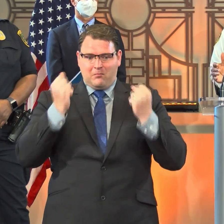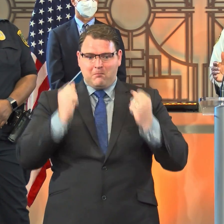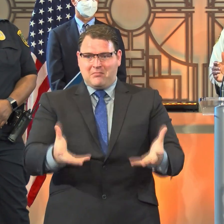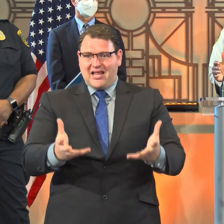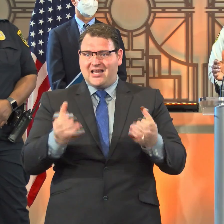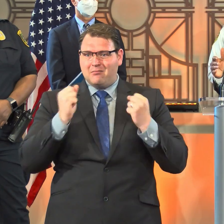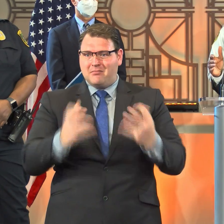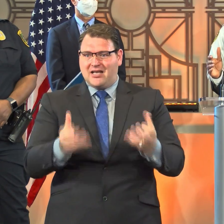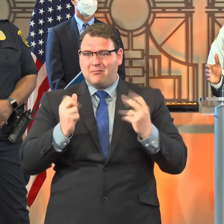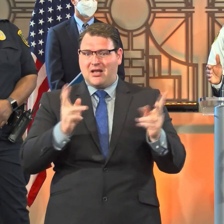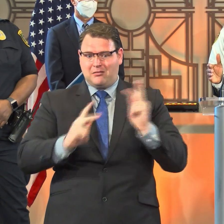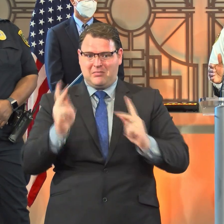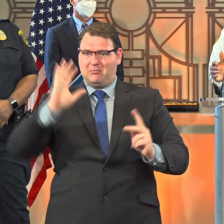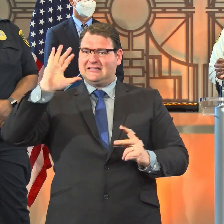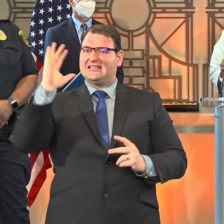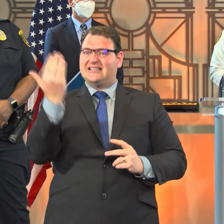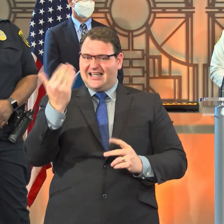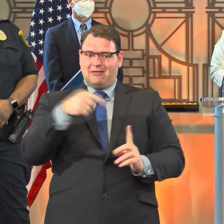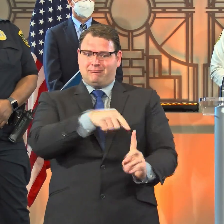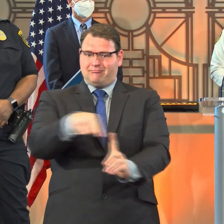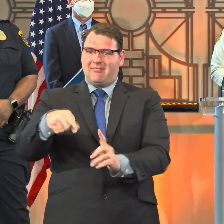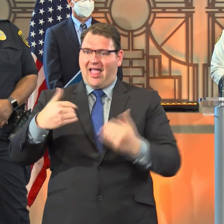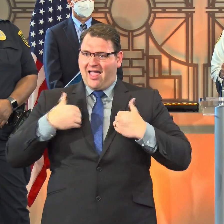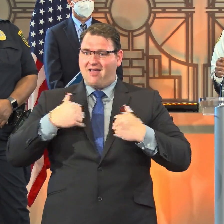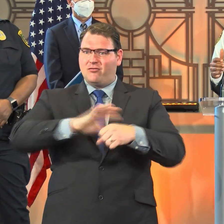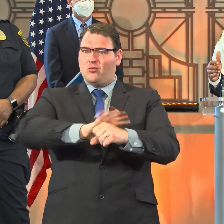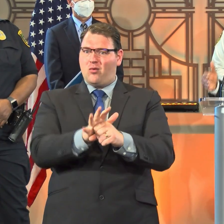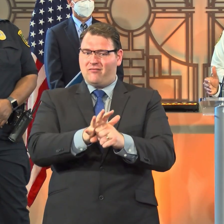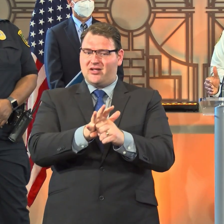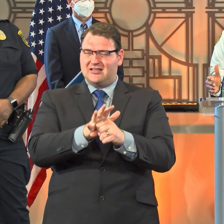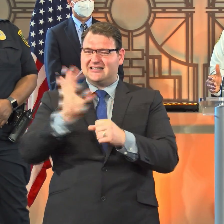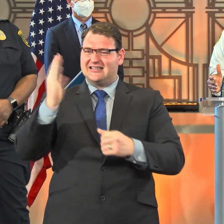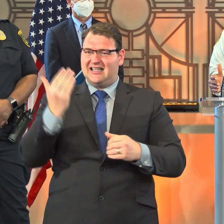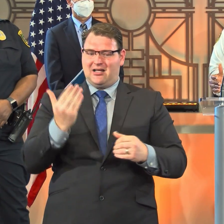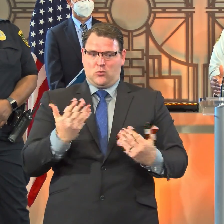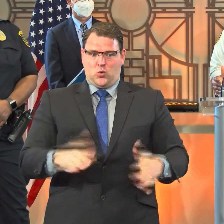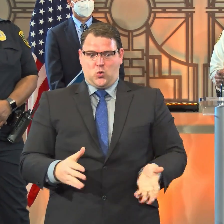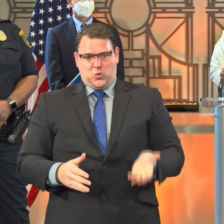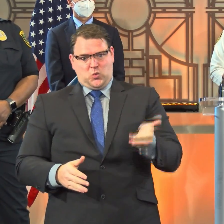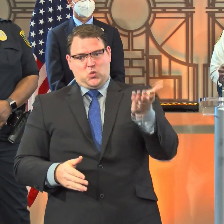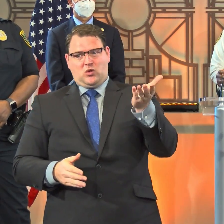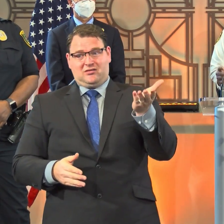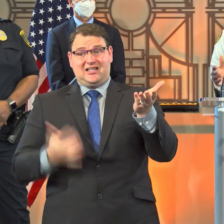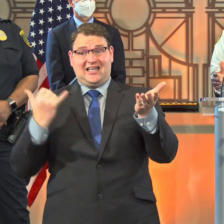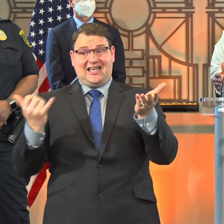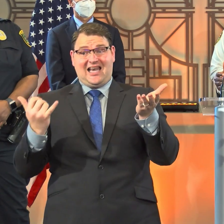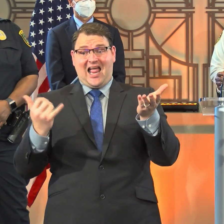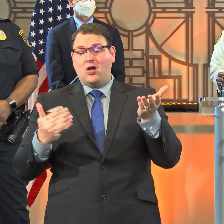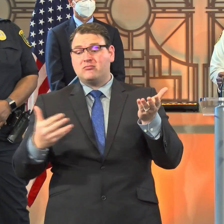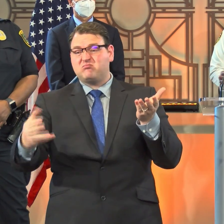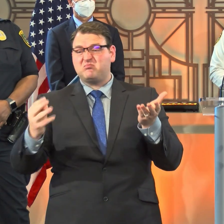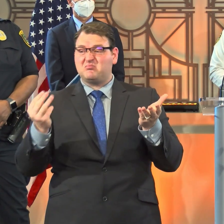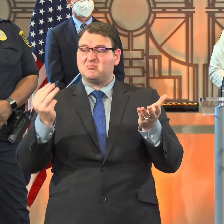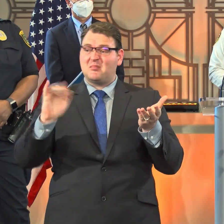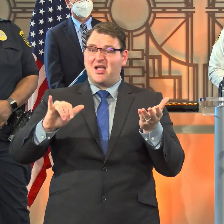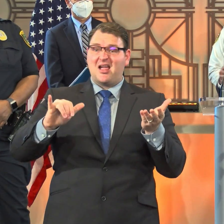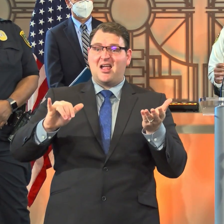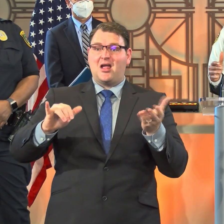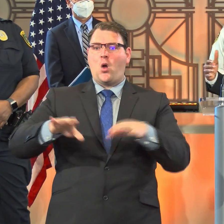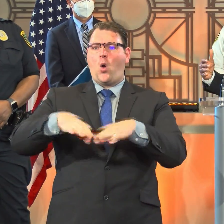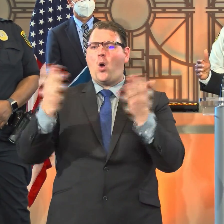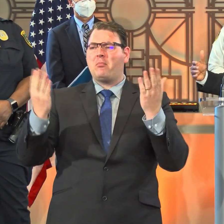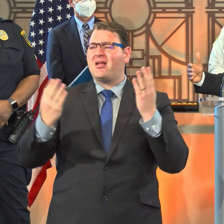were symptomatic or asymptomatic, whether you had symptoms or you didn't have symptoms. And in the last, let's say 30 days, we